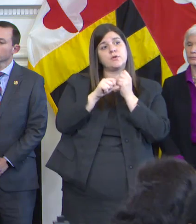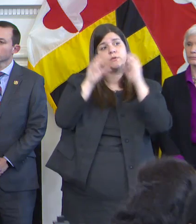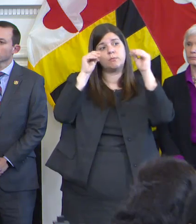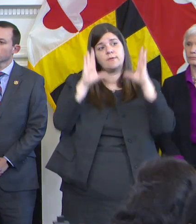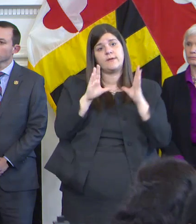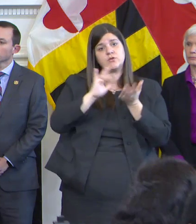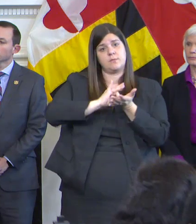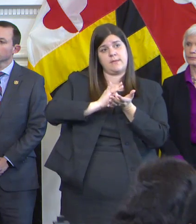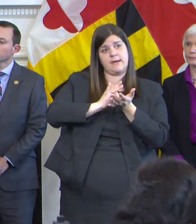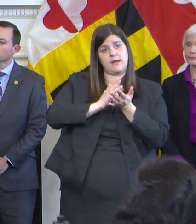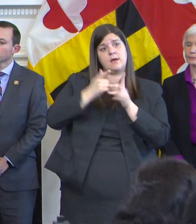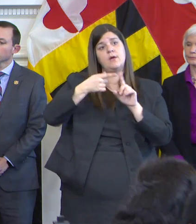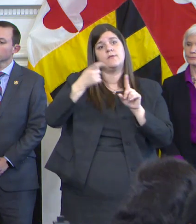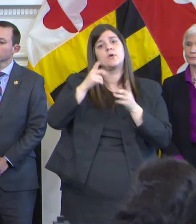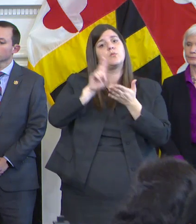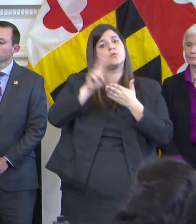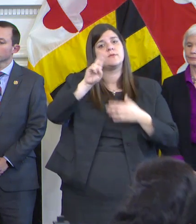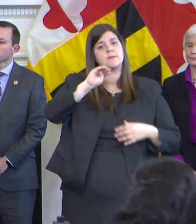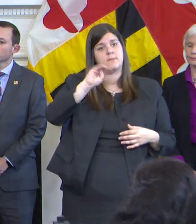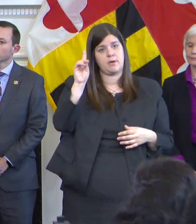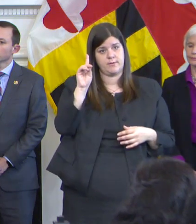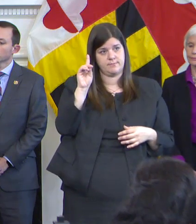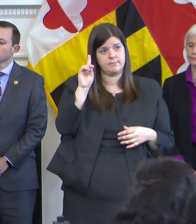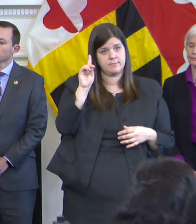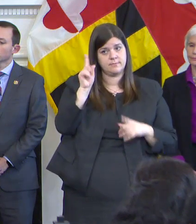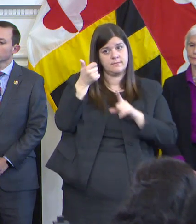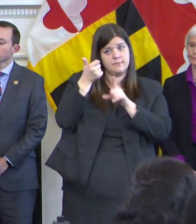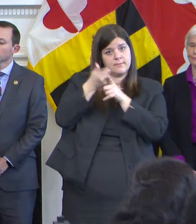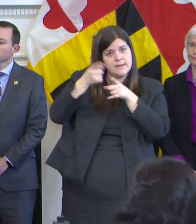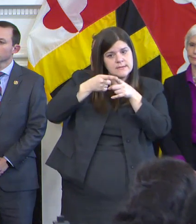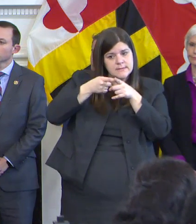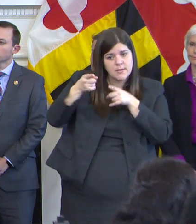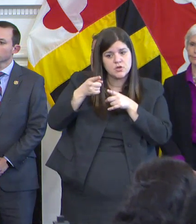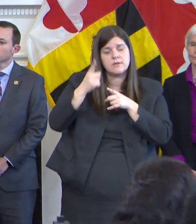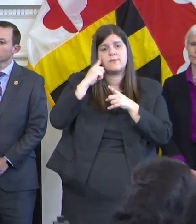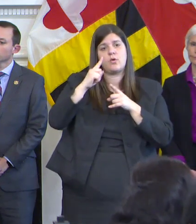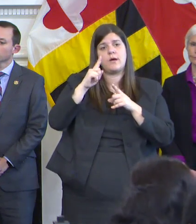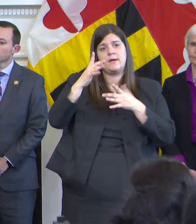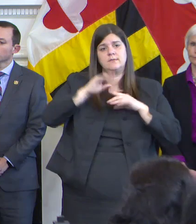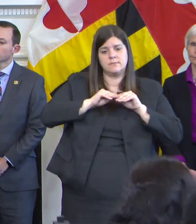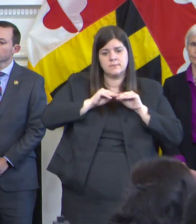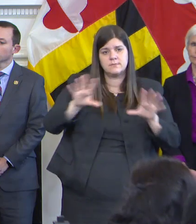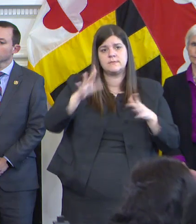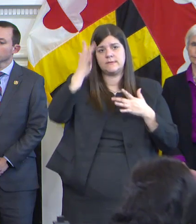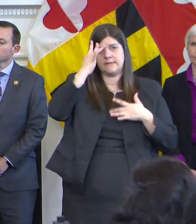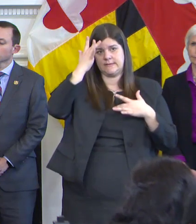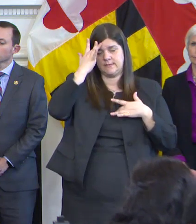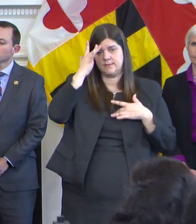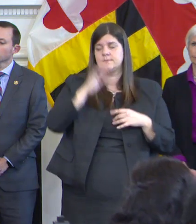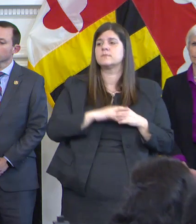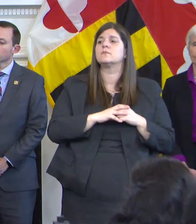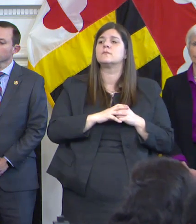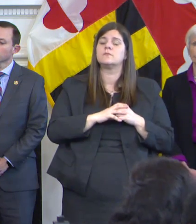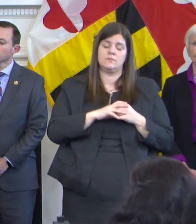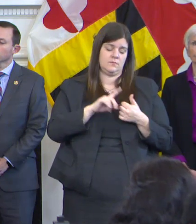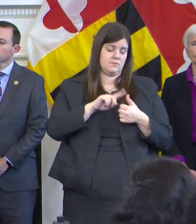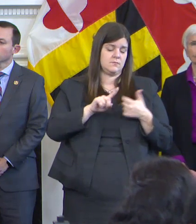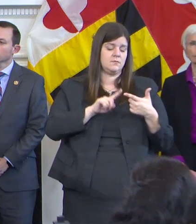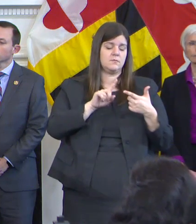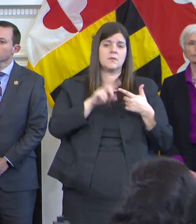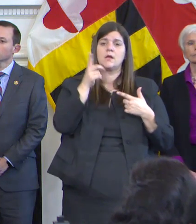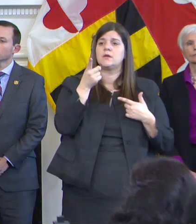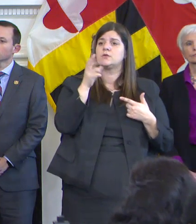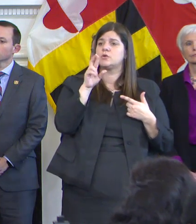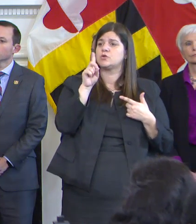the University of Maryland, who specializes in infectious disease. Dr. David Marcosi,